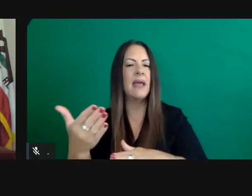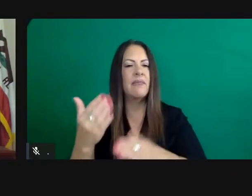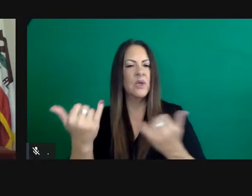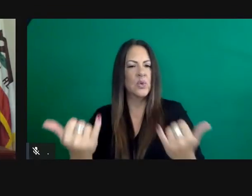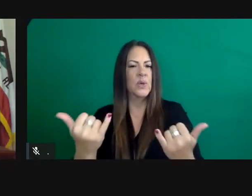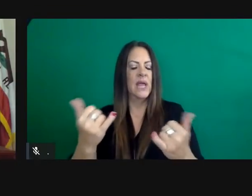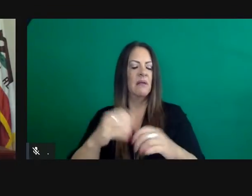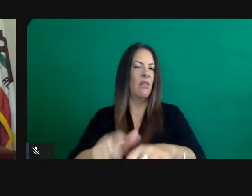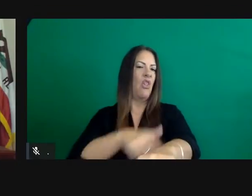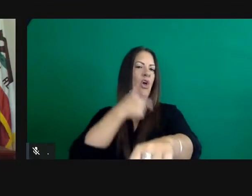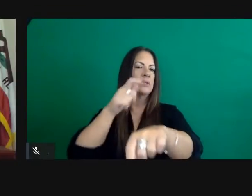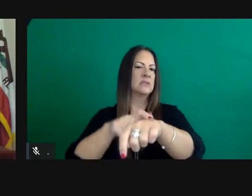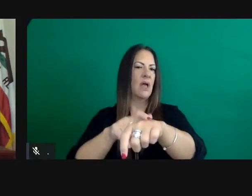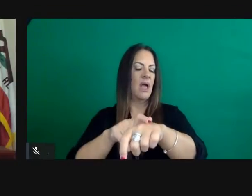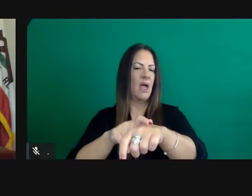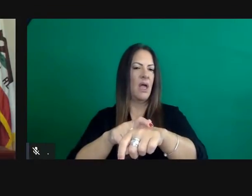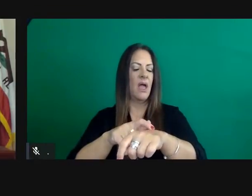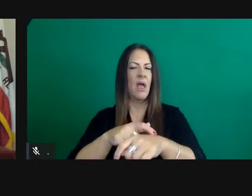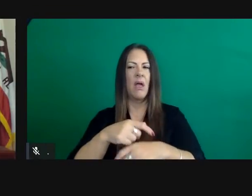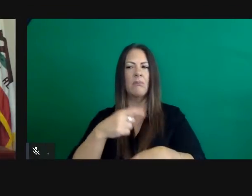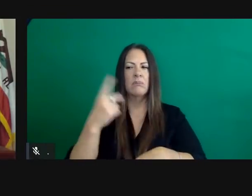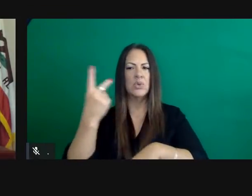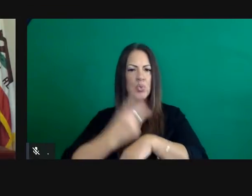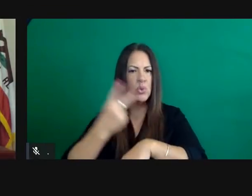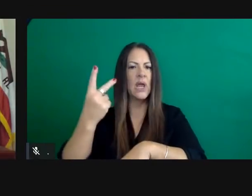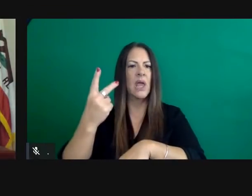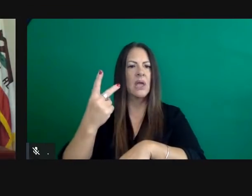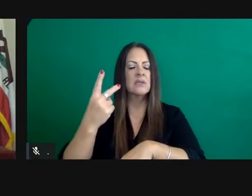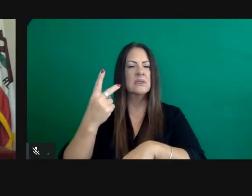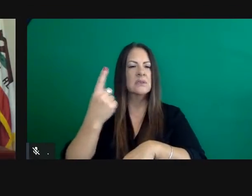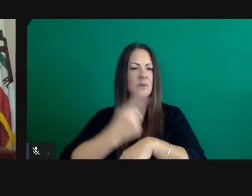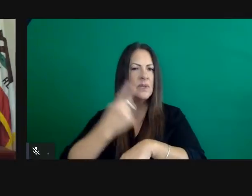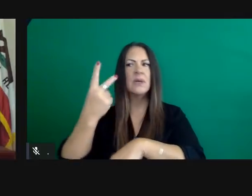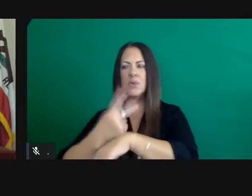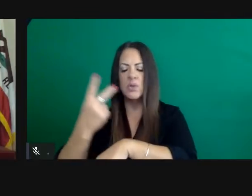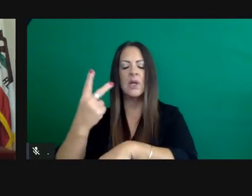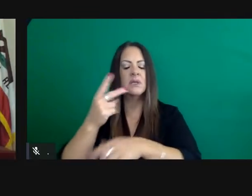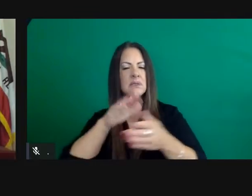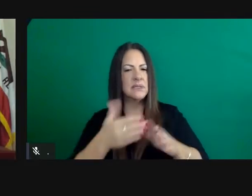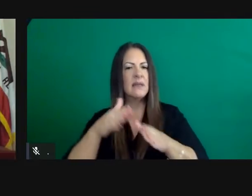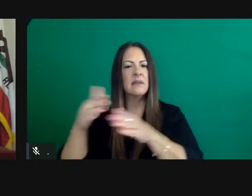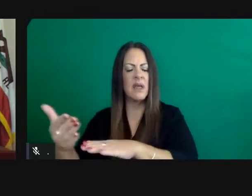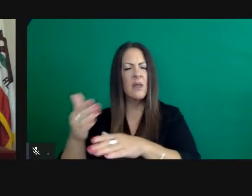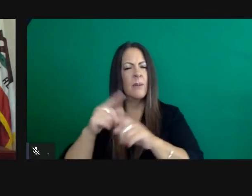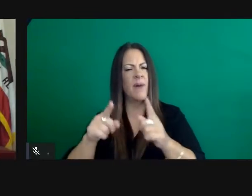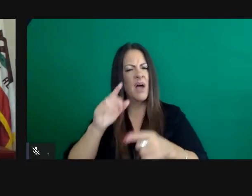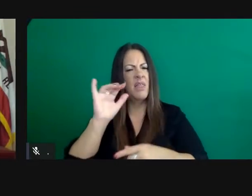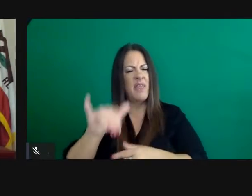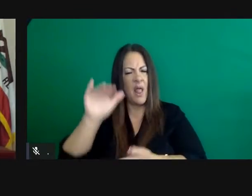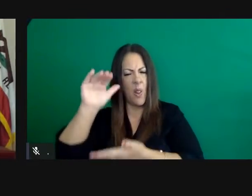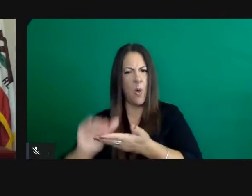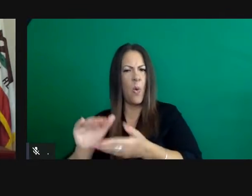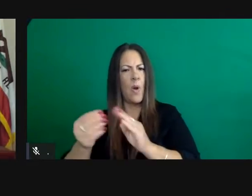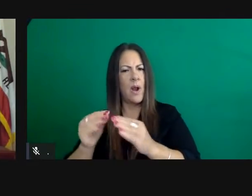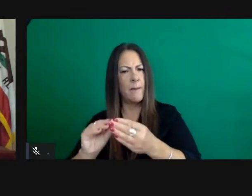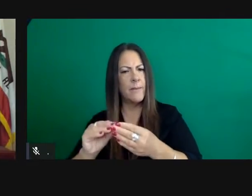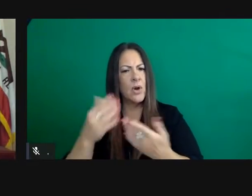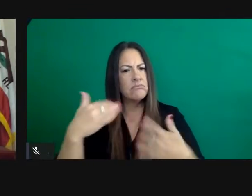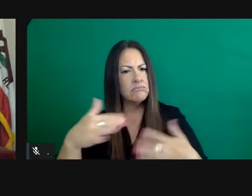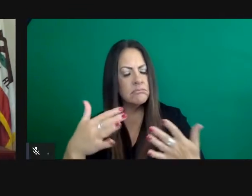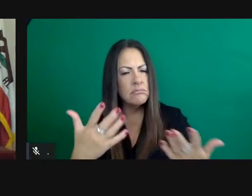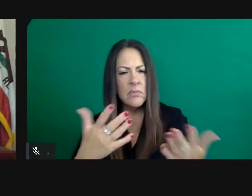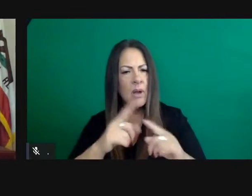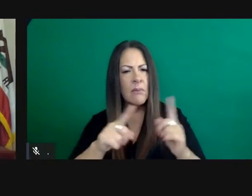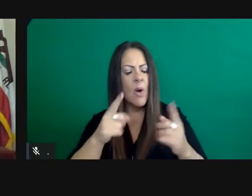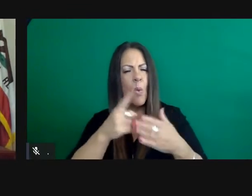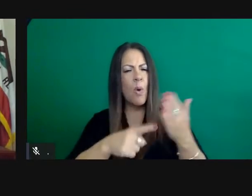time. We've had 2 days in a row of low deaths. Is this sort of a new phase with that low a number, or should we be reading anything